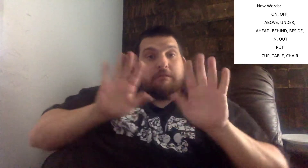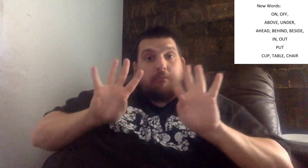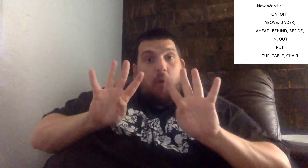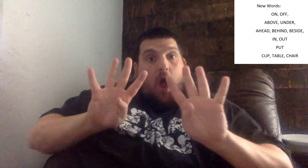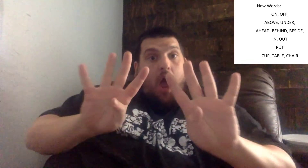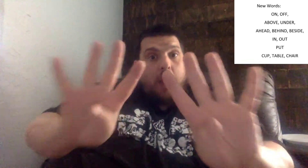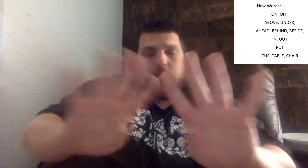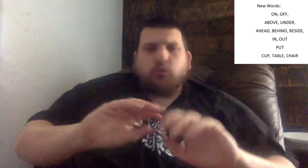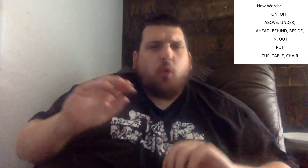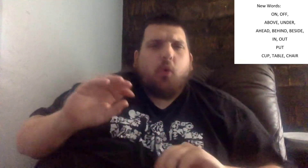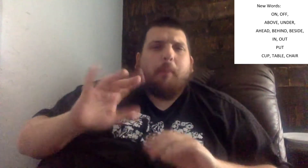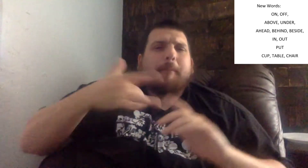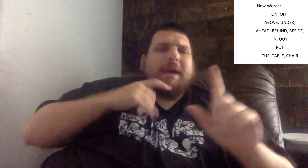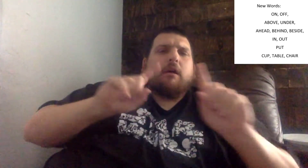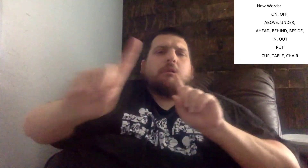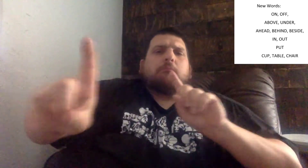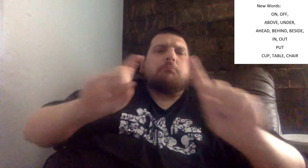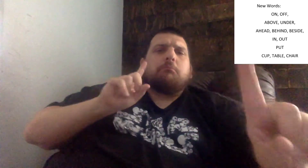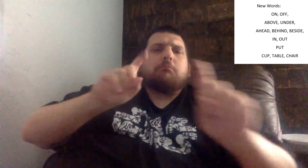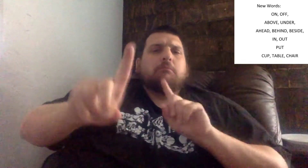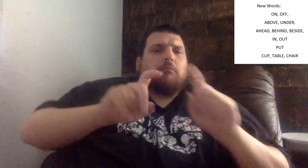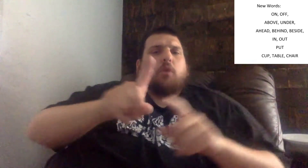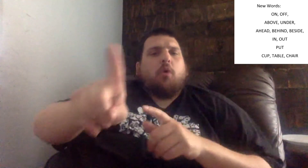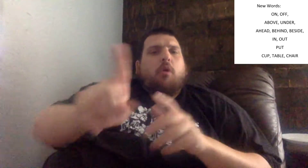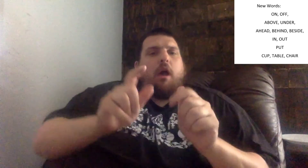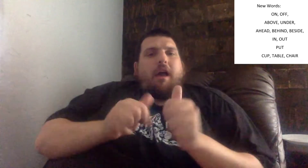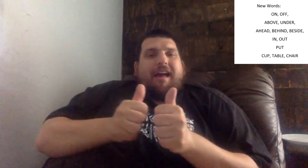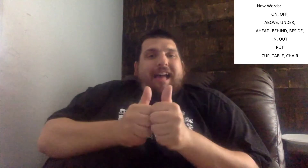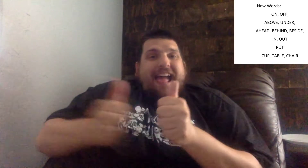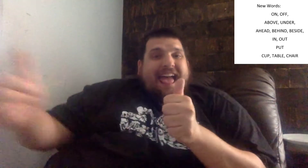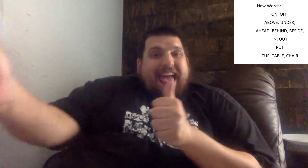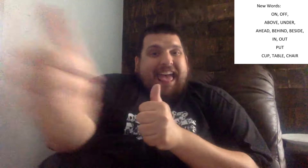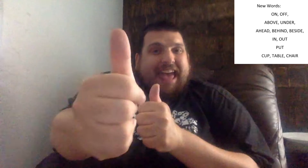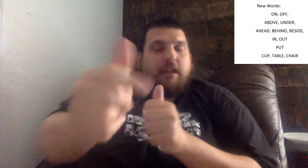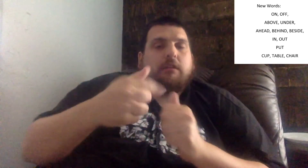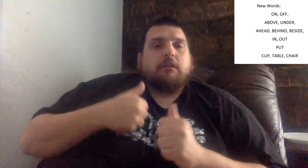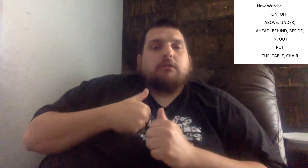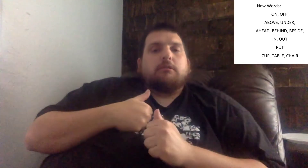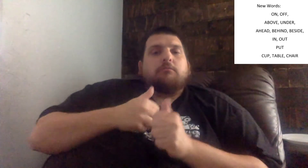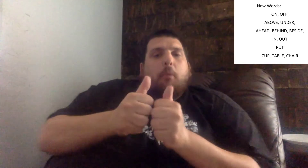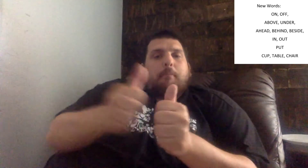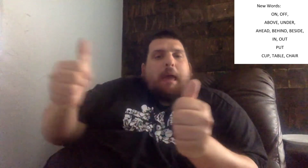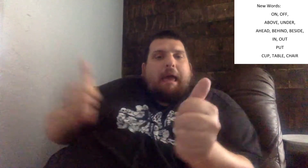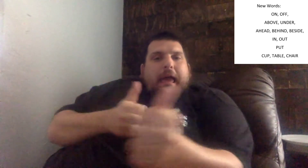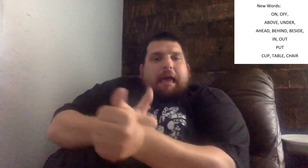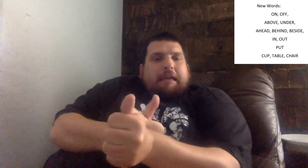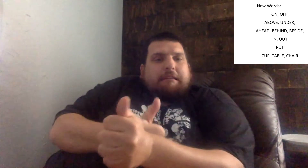they're running, they don't all run in a line. They end up some ahead and some behind.